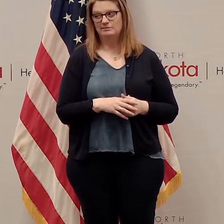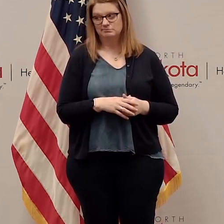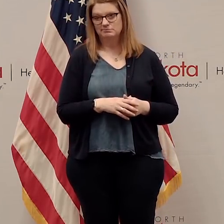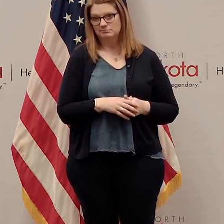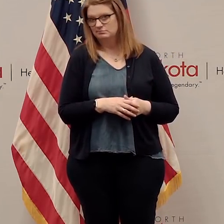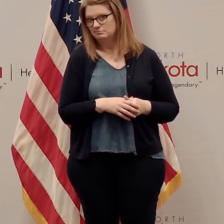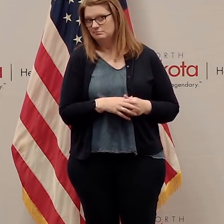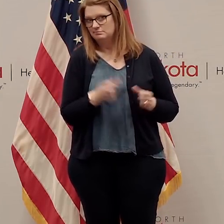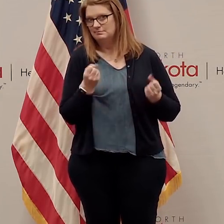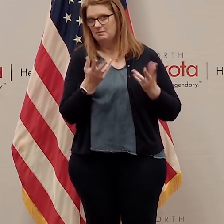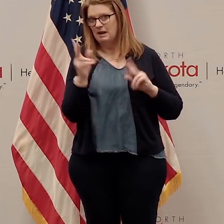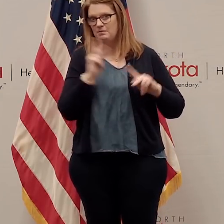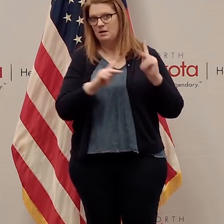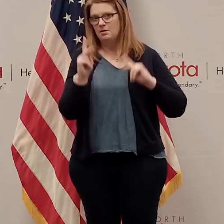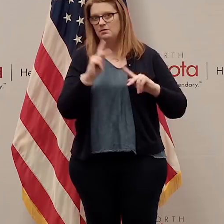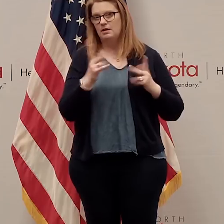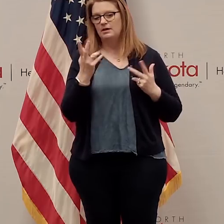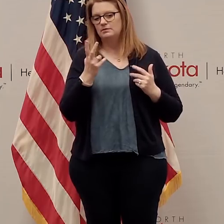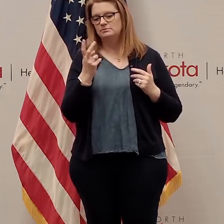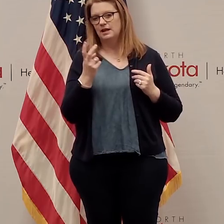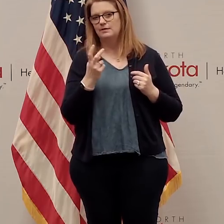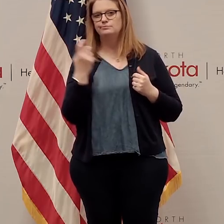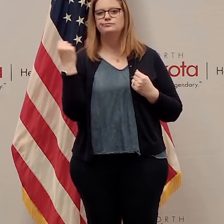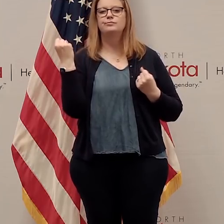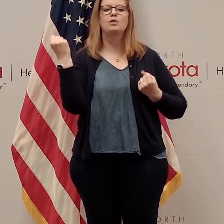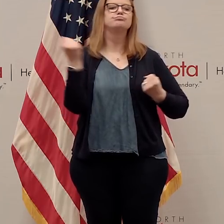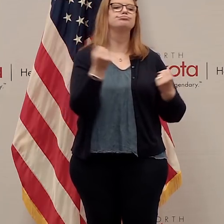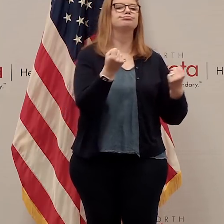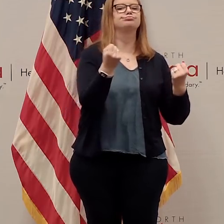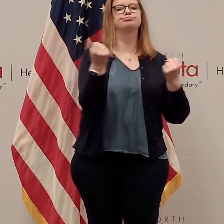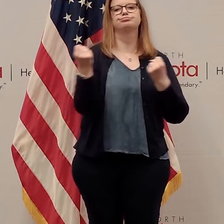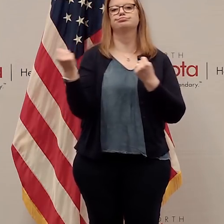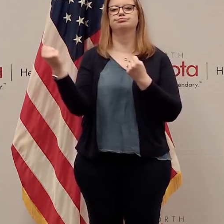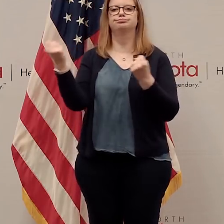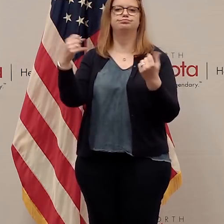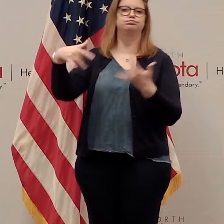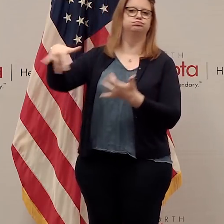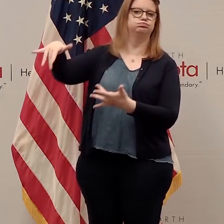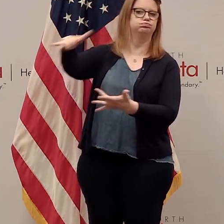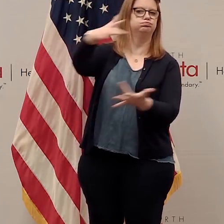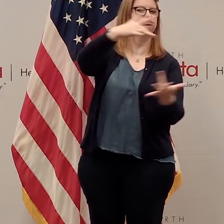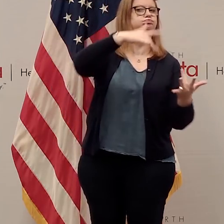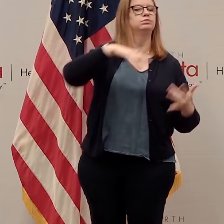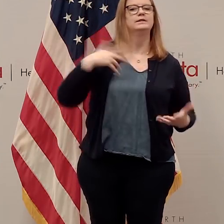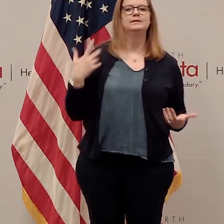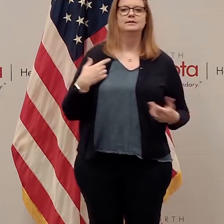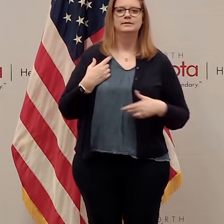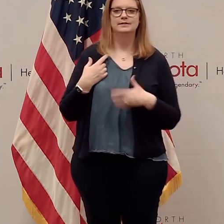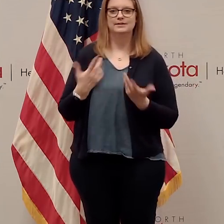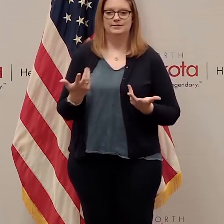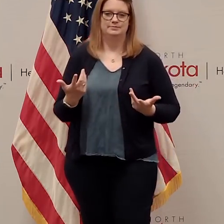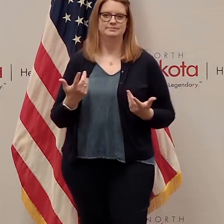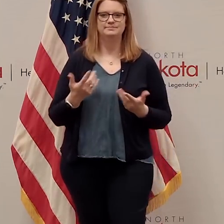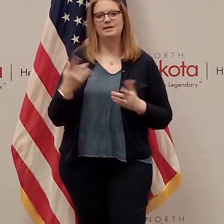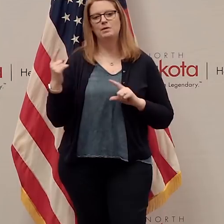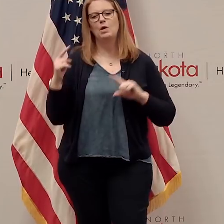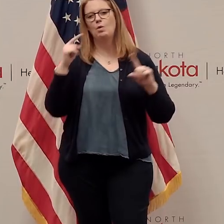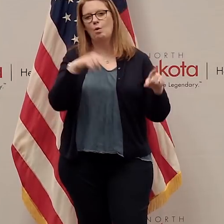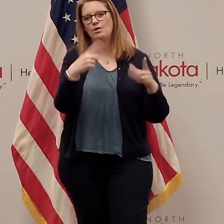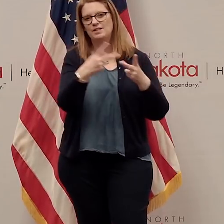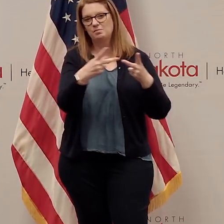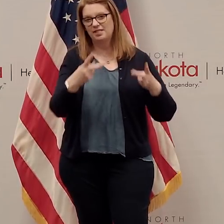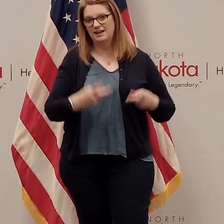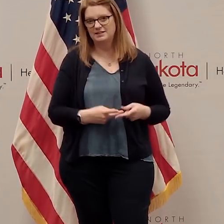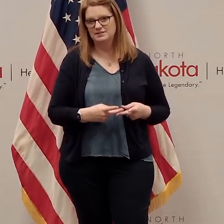people that decide they want to road trip this year versus get on a plane, and they may decide let's go to the places in the